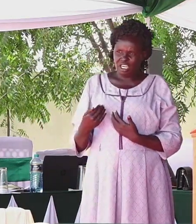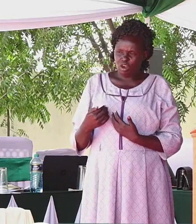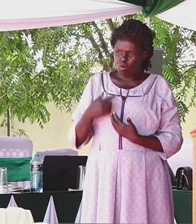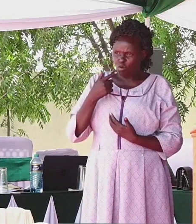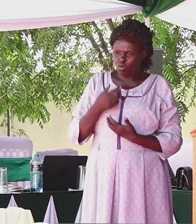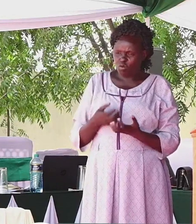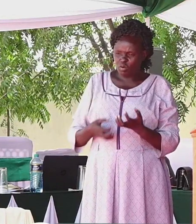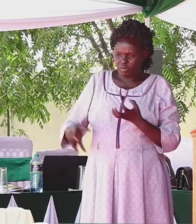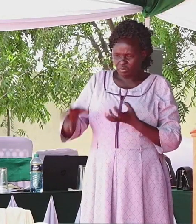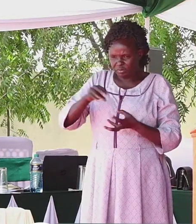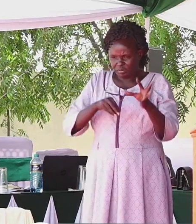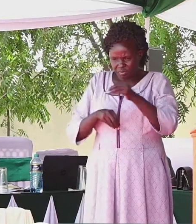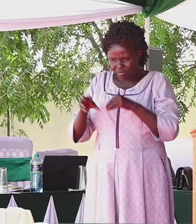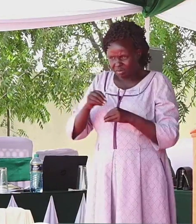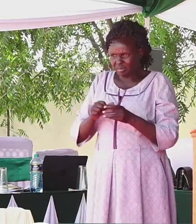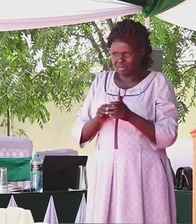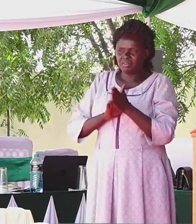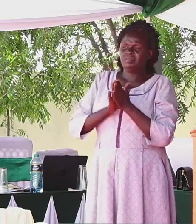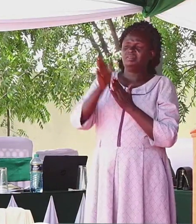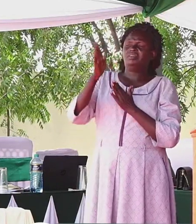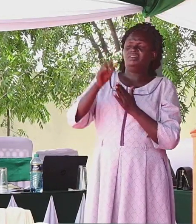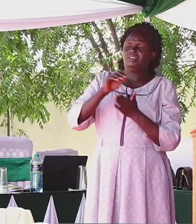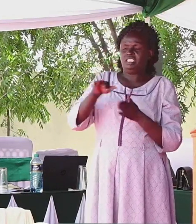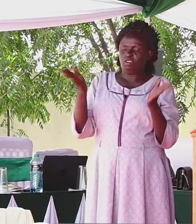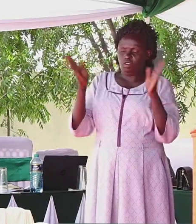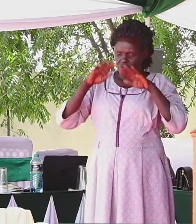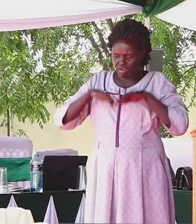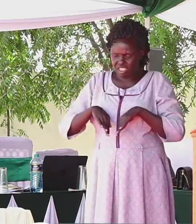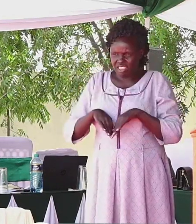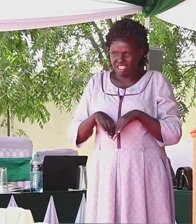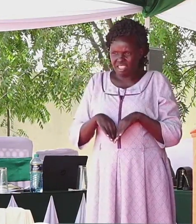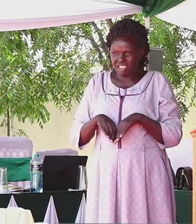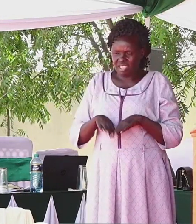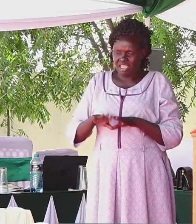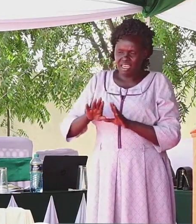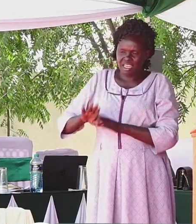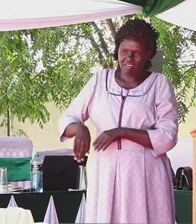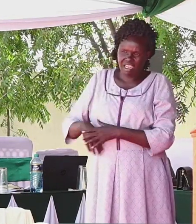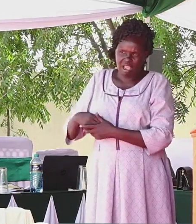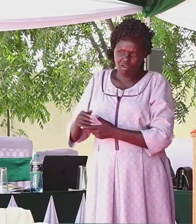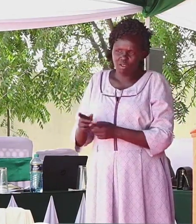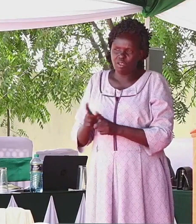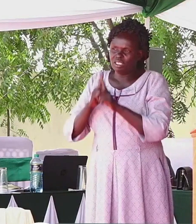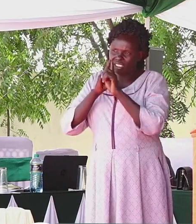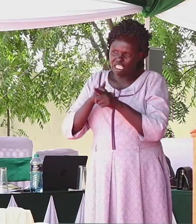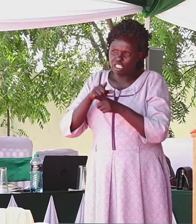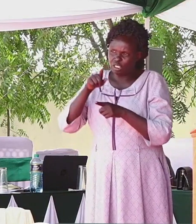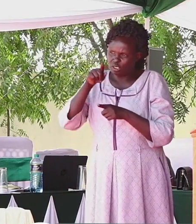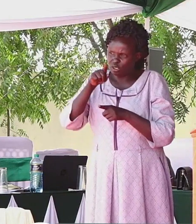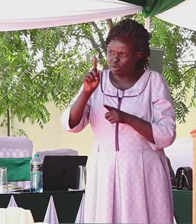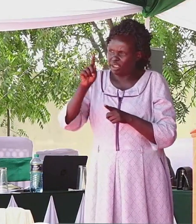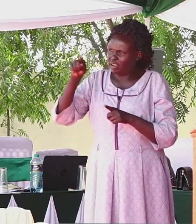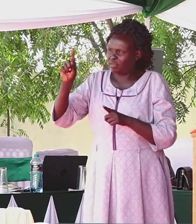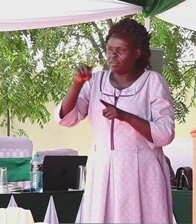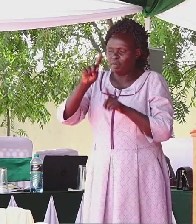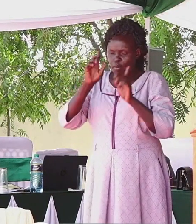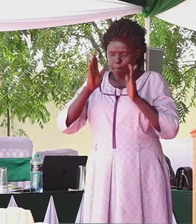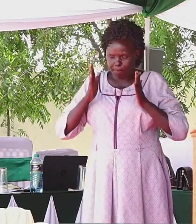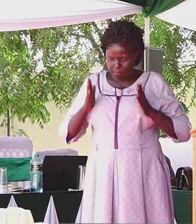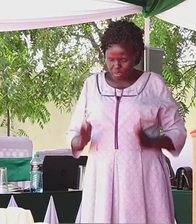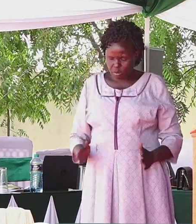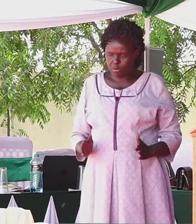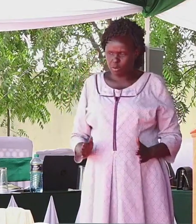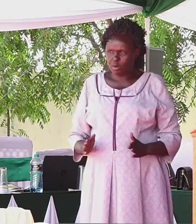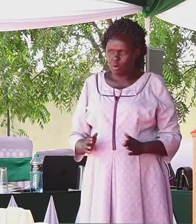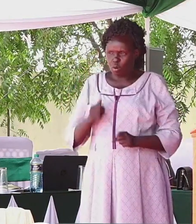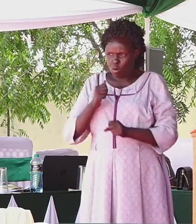to the success of this conference. If I have left you, I want to tell you every person that